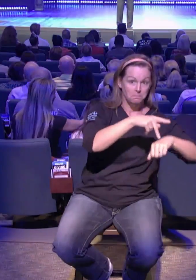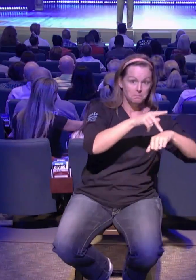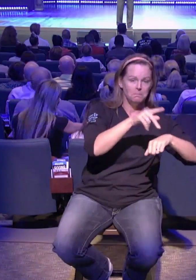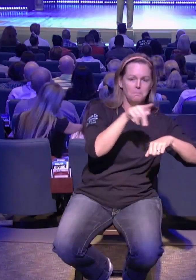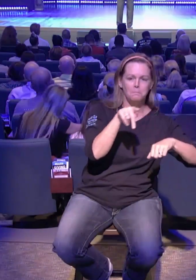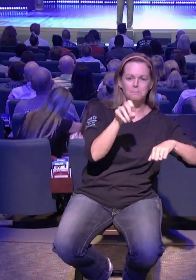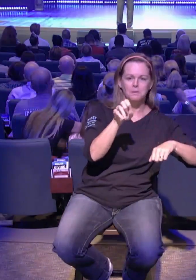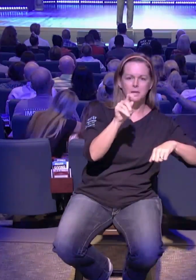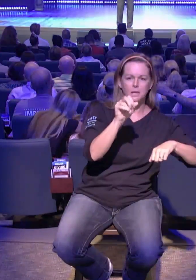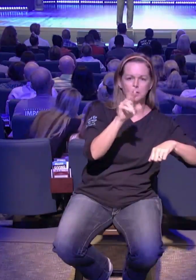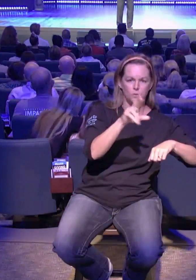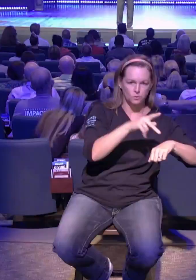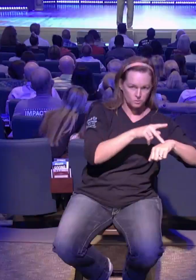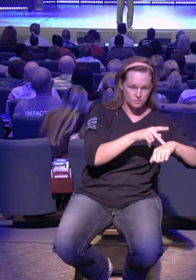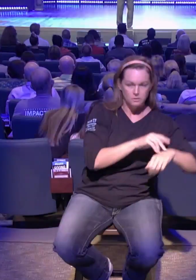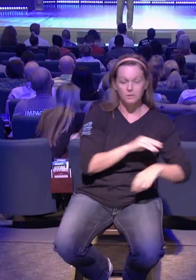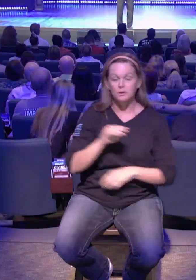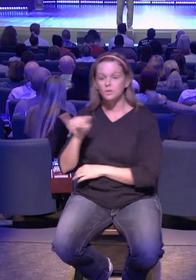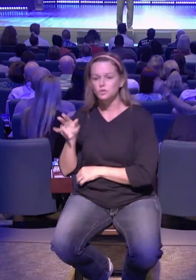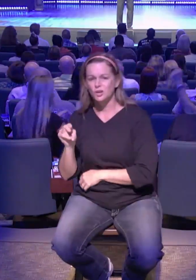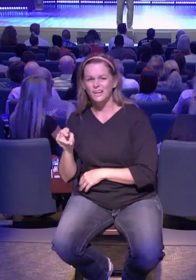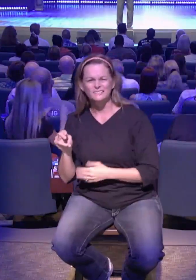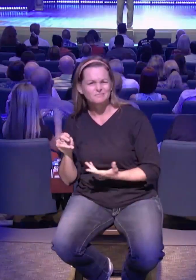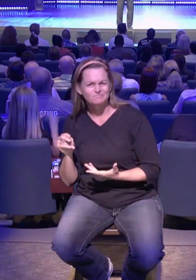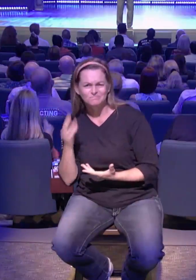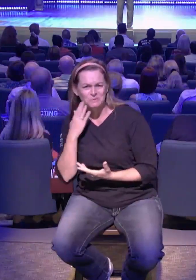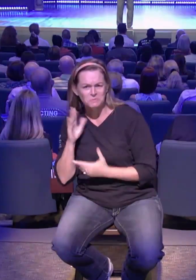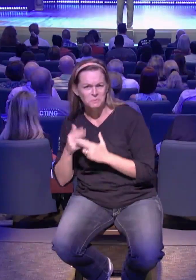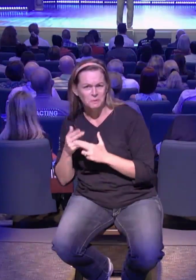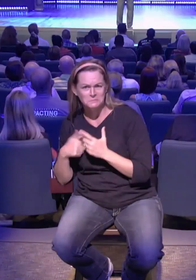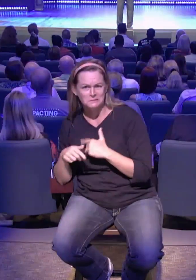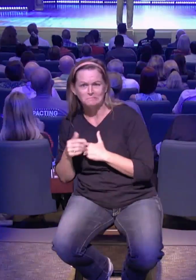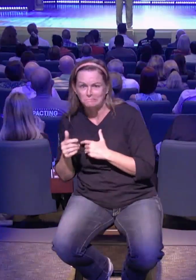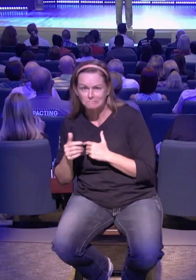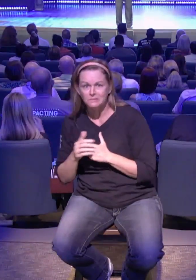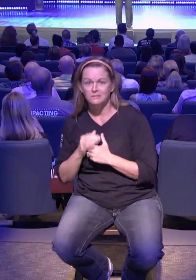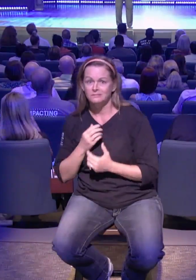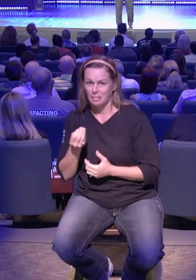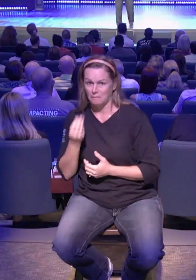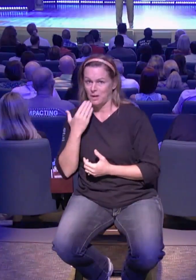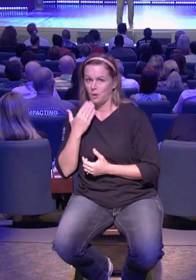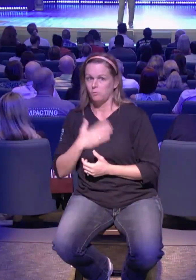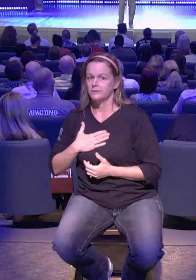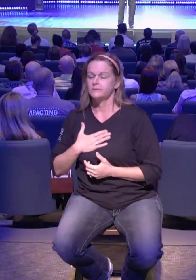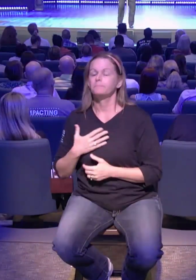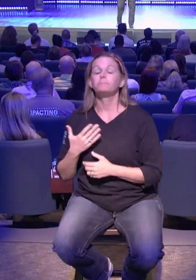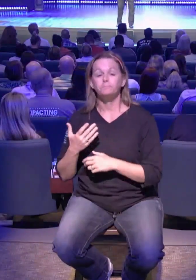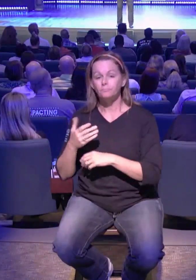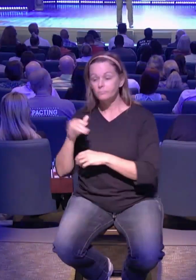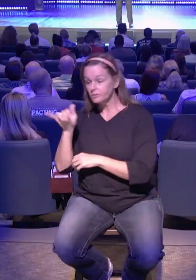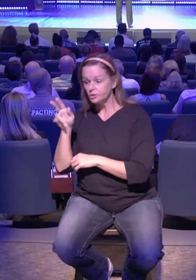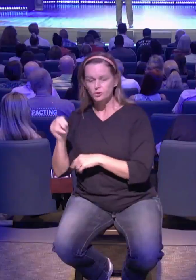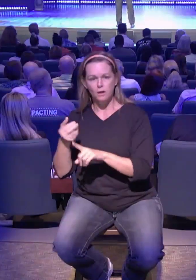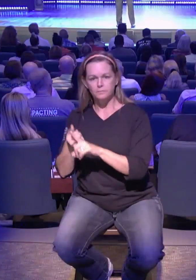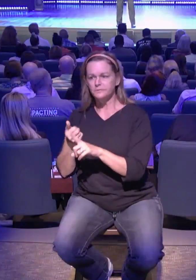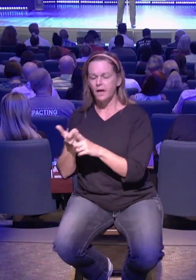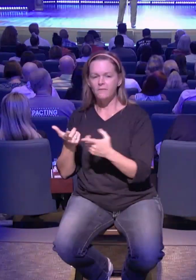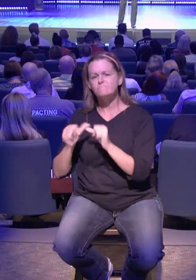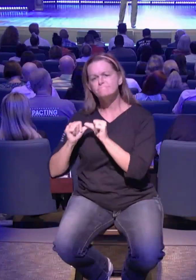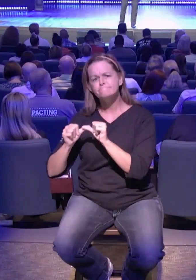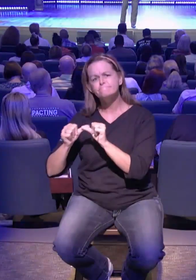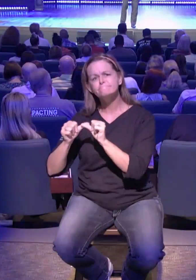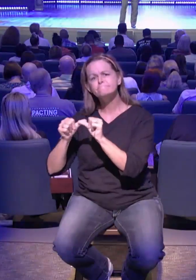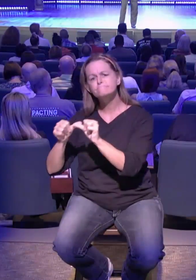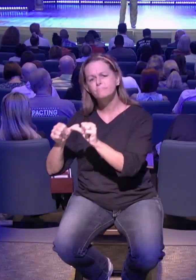of Jerusalem, and here's what they said about these men. I want you to take note of this, found in Acts chapter 4, verse